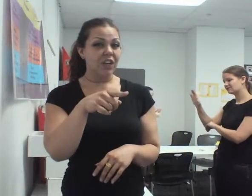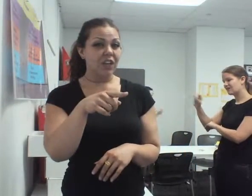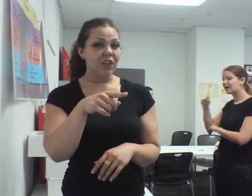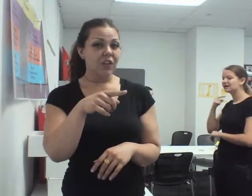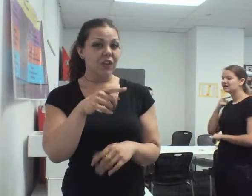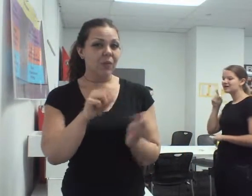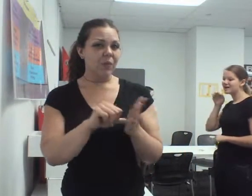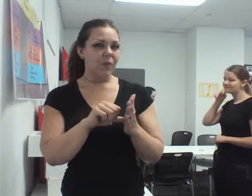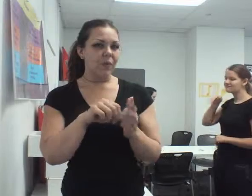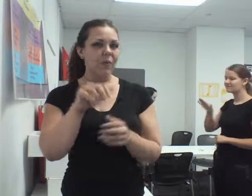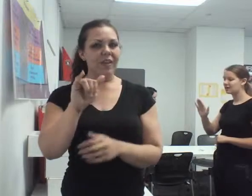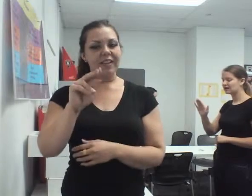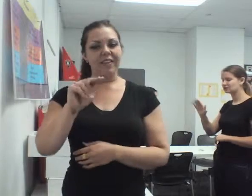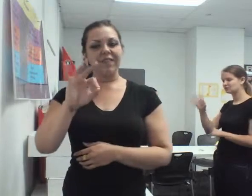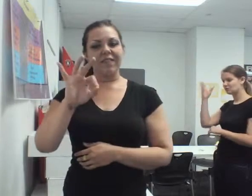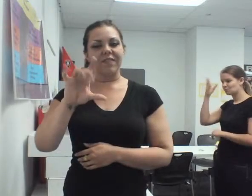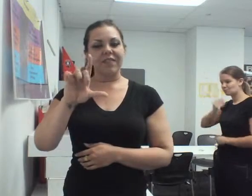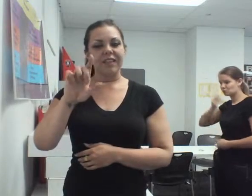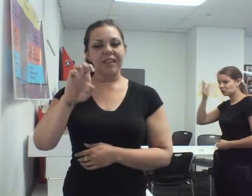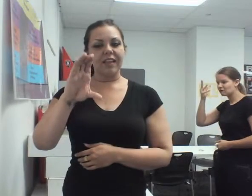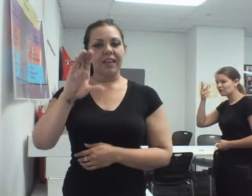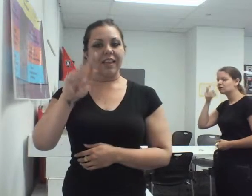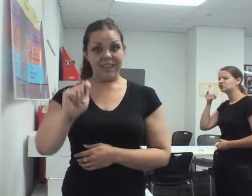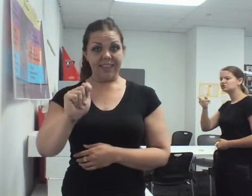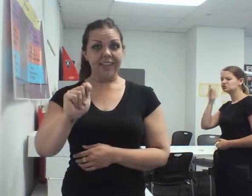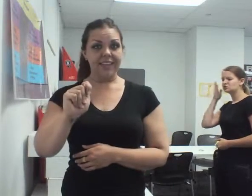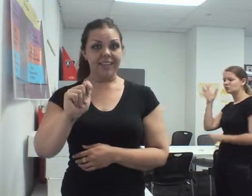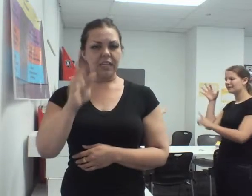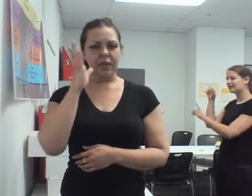kind of hit my sign.